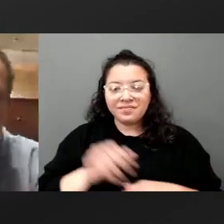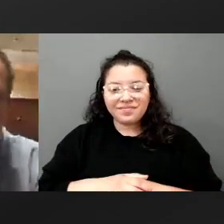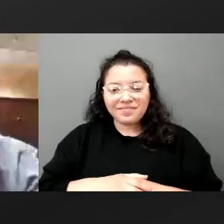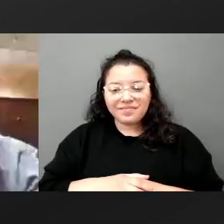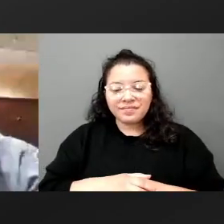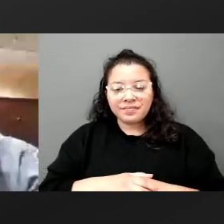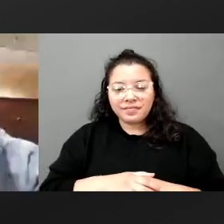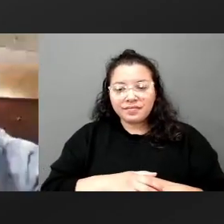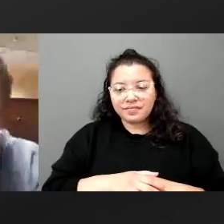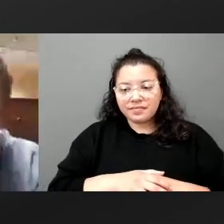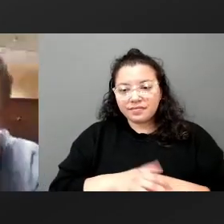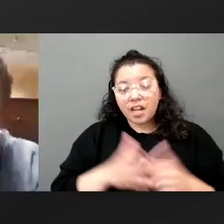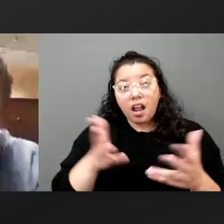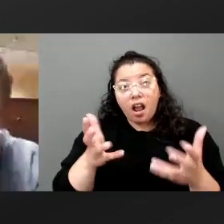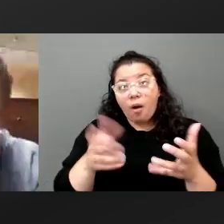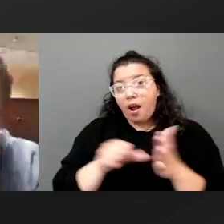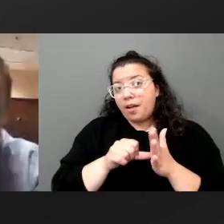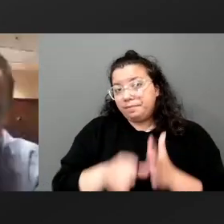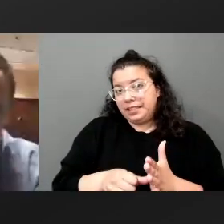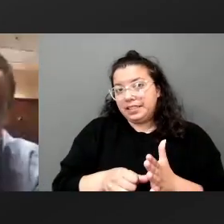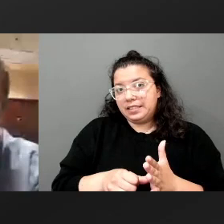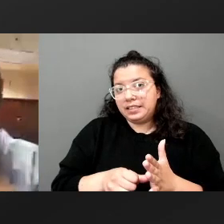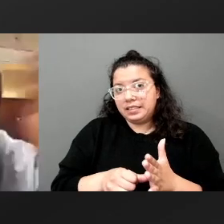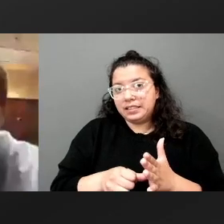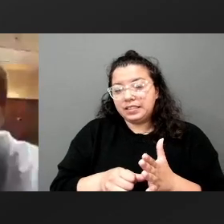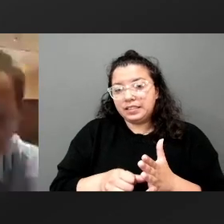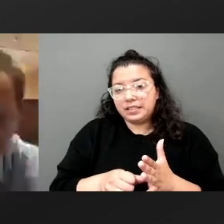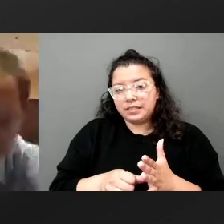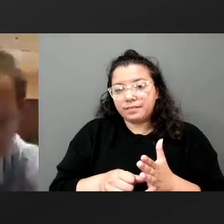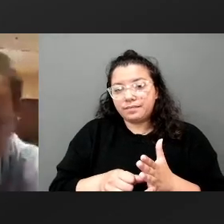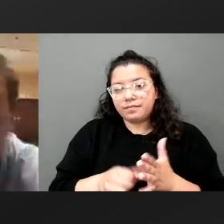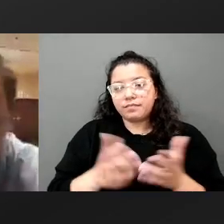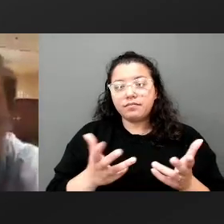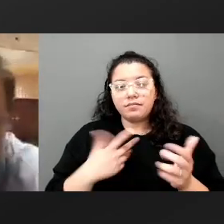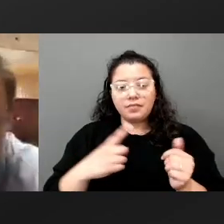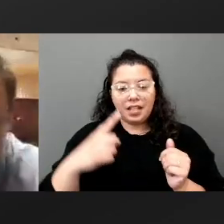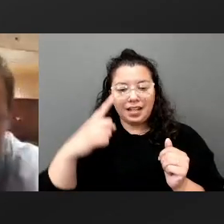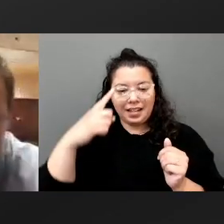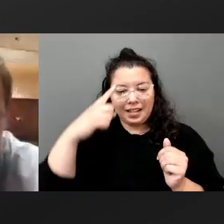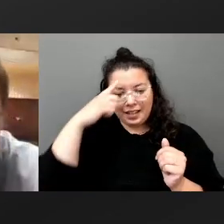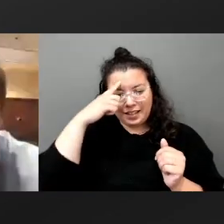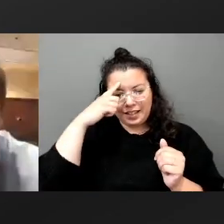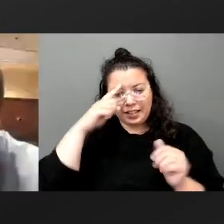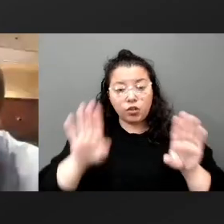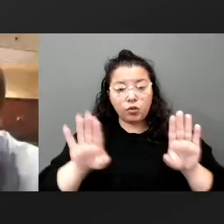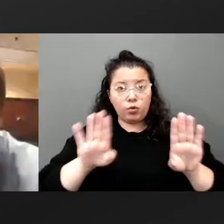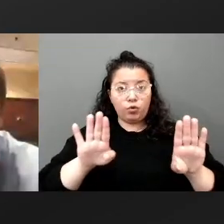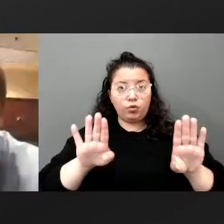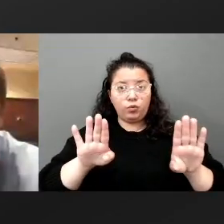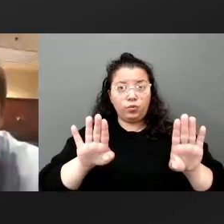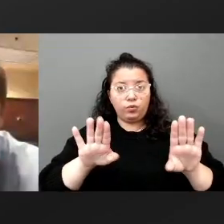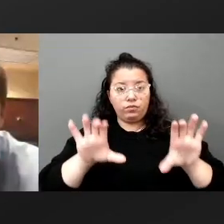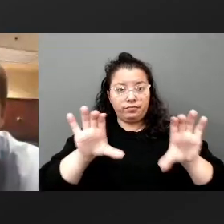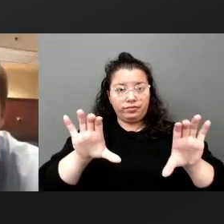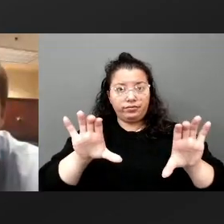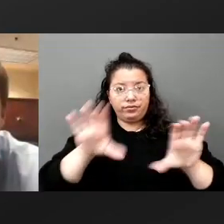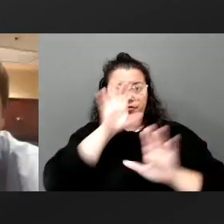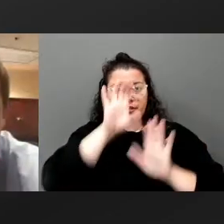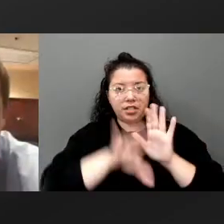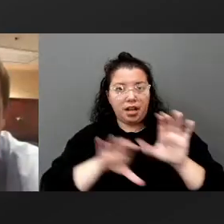I just wanted to highlight as well that I think this pair of images, because the two images,